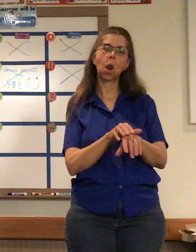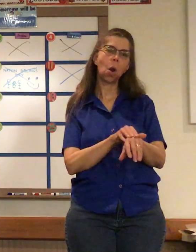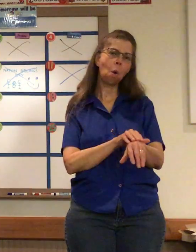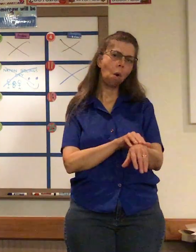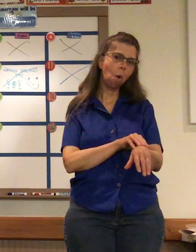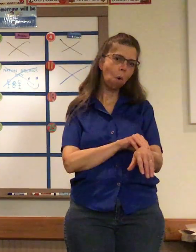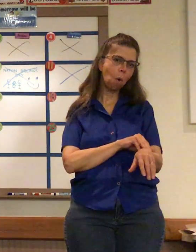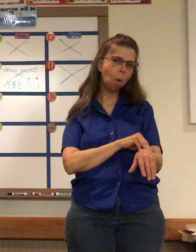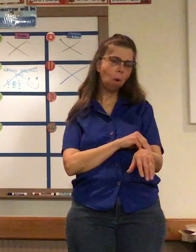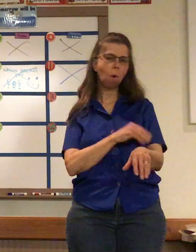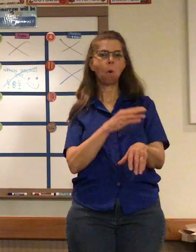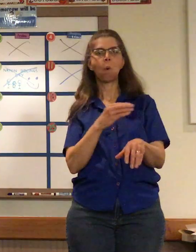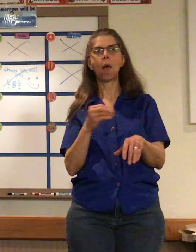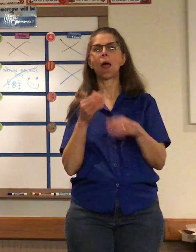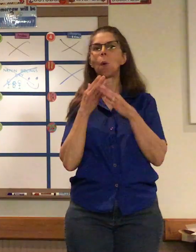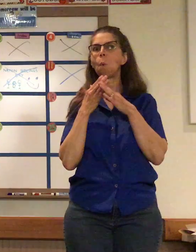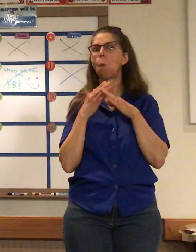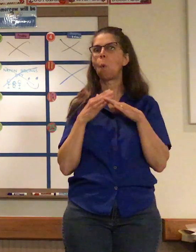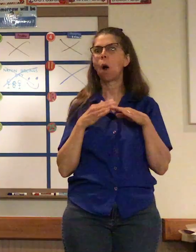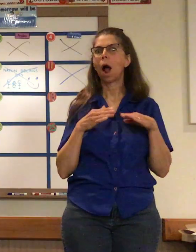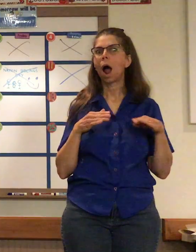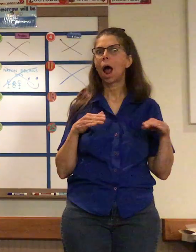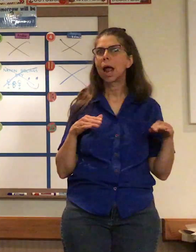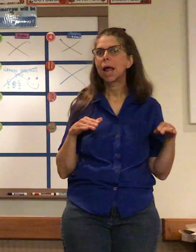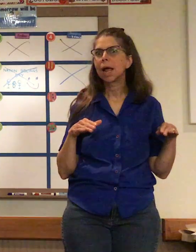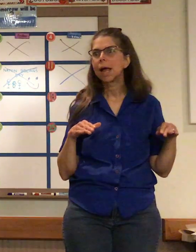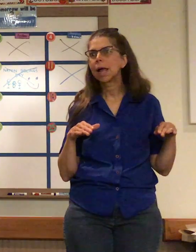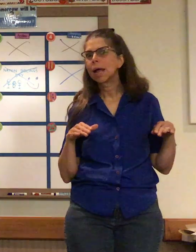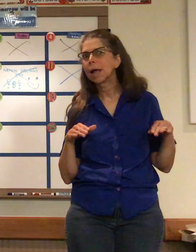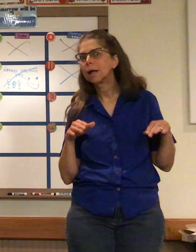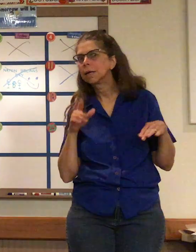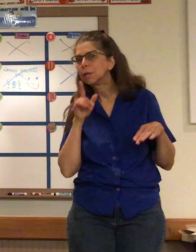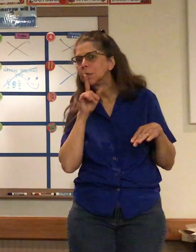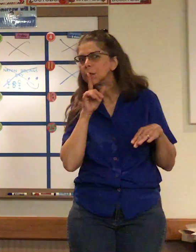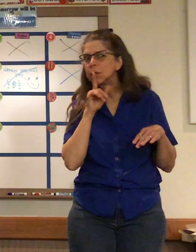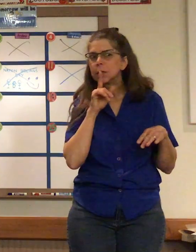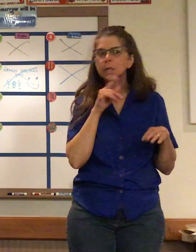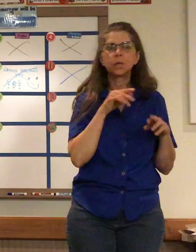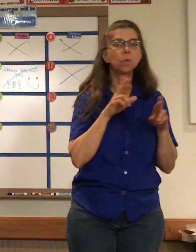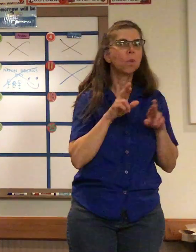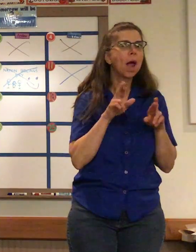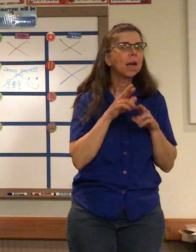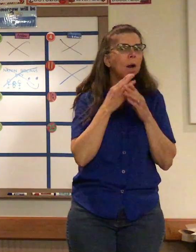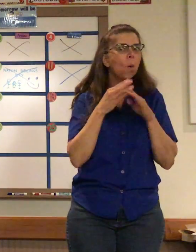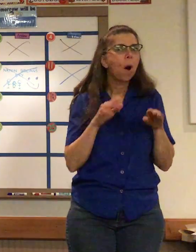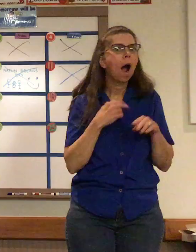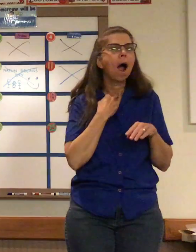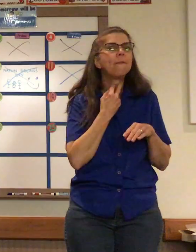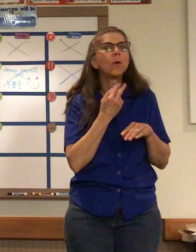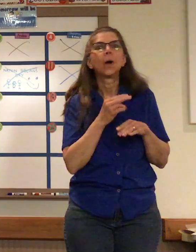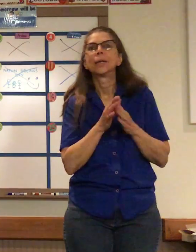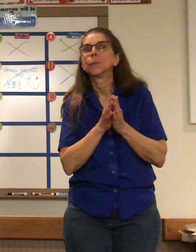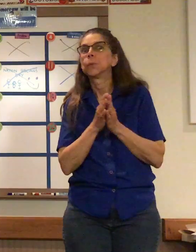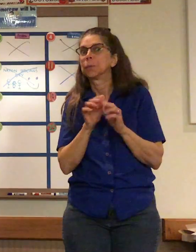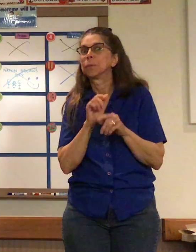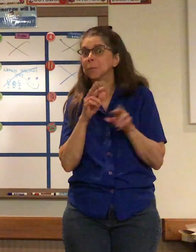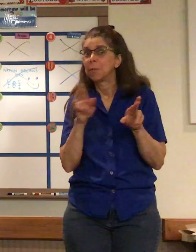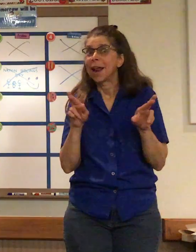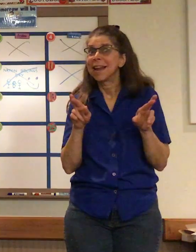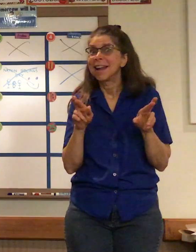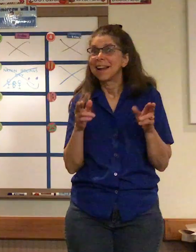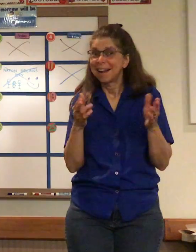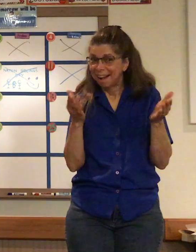slow and quiet. So practice using your quiet voices. You guys